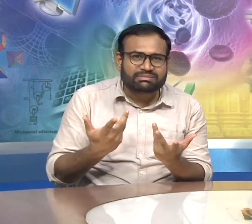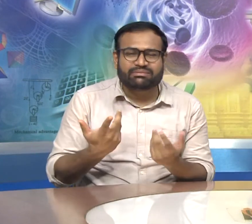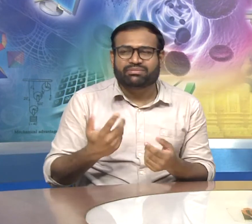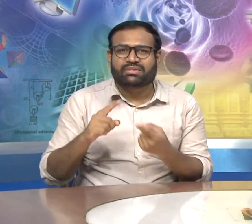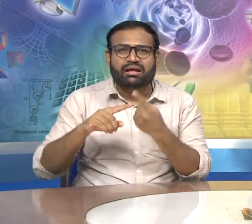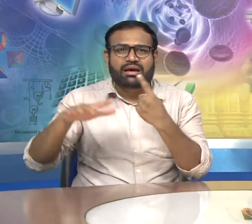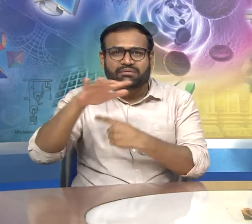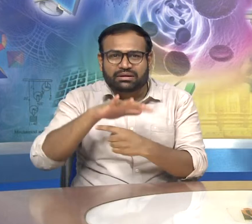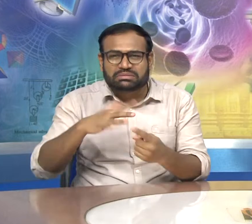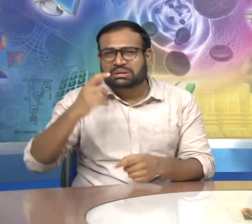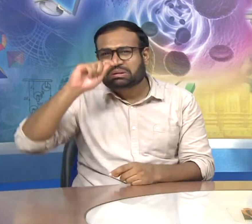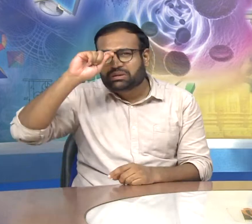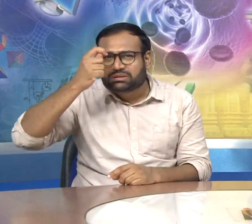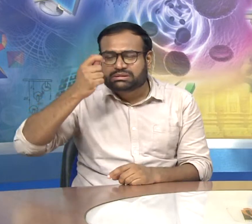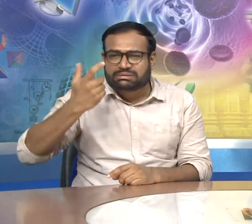project work.